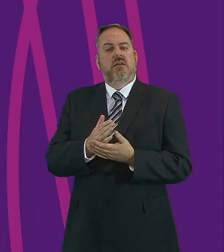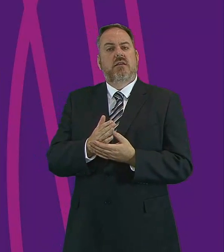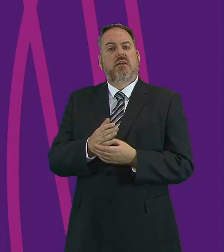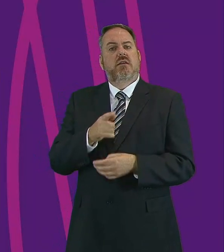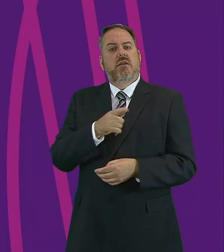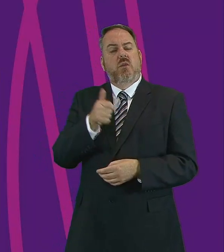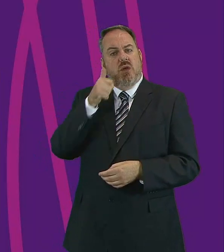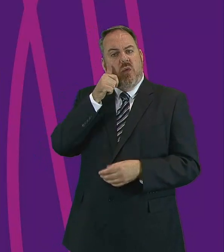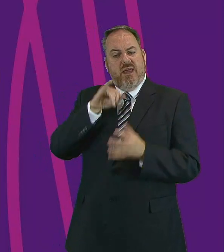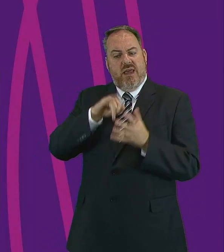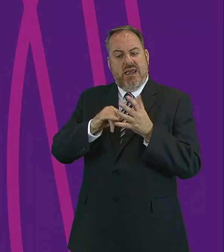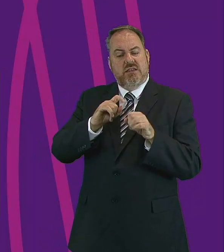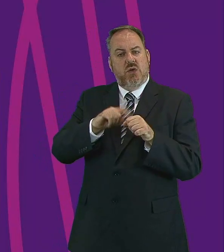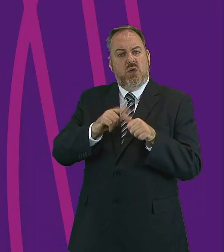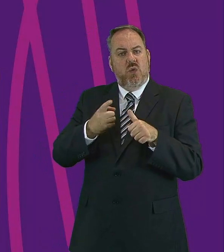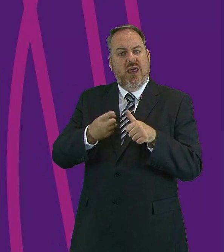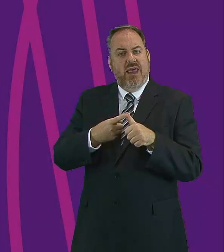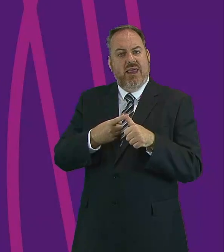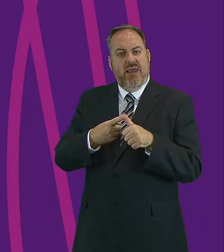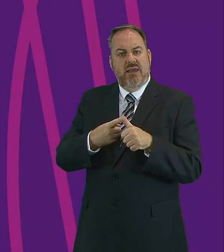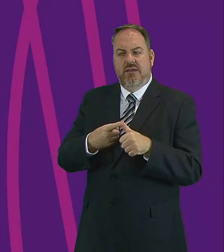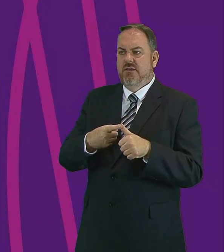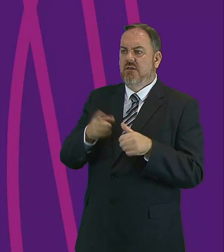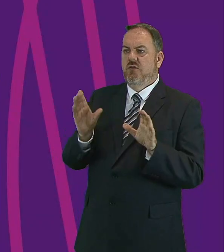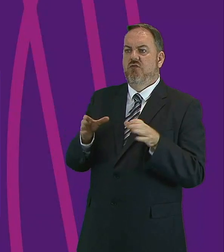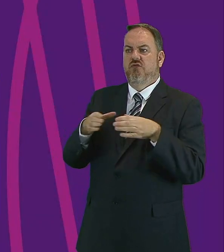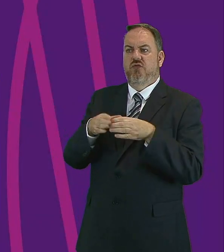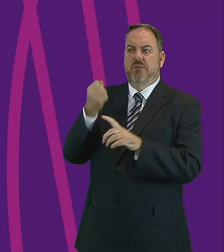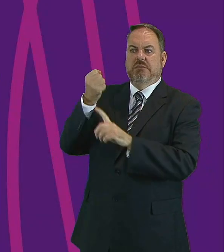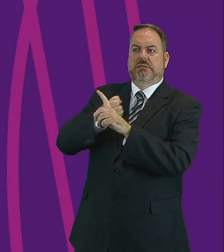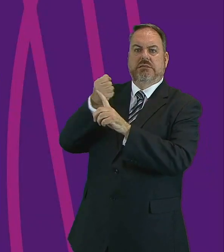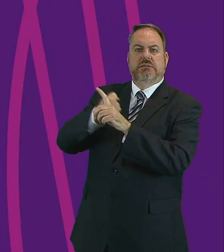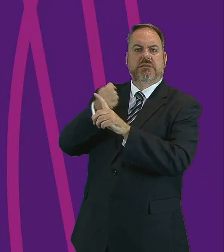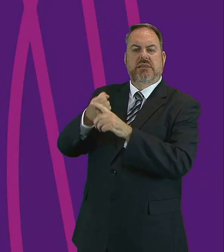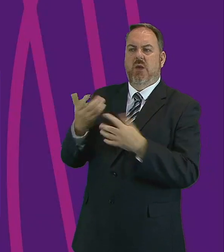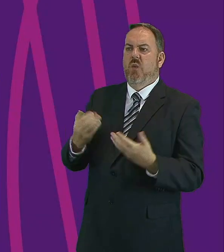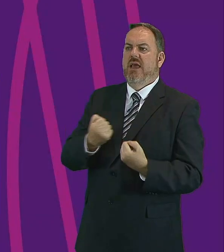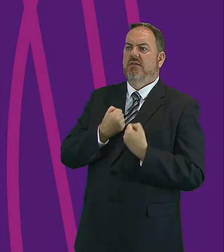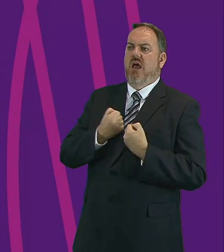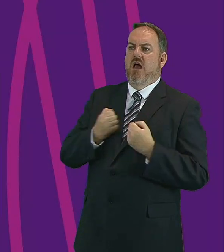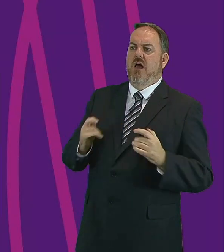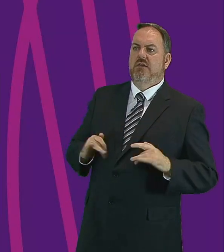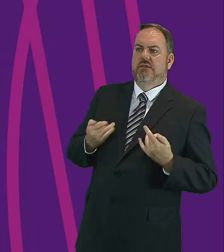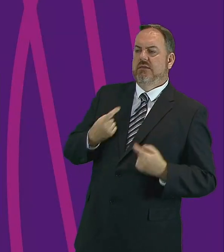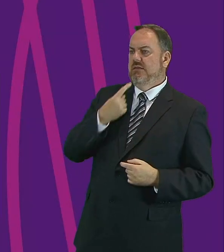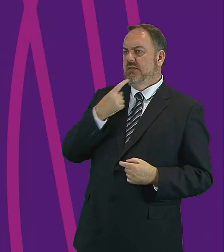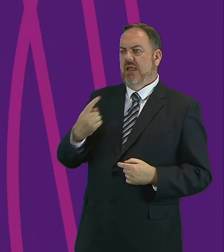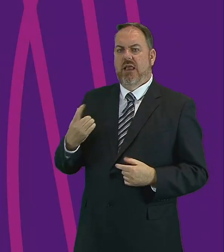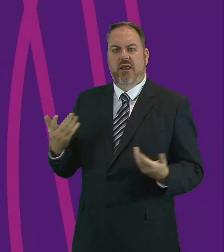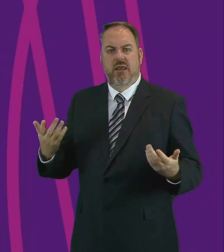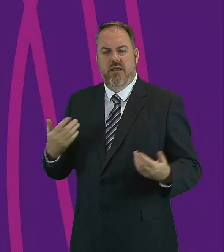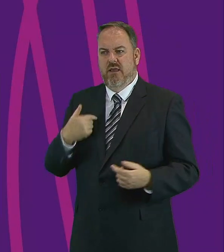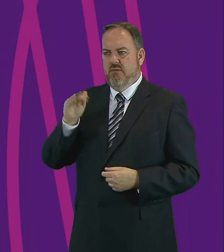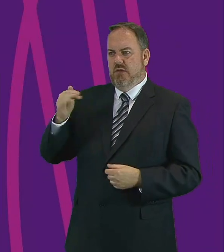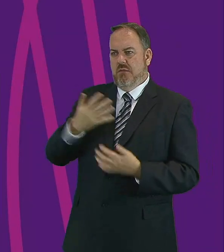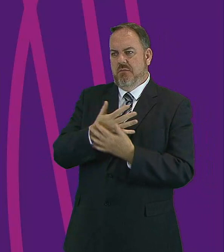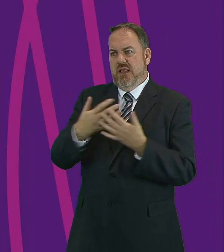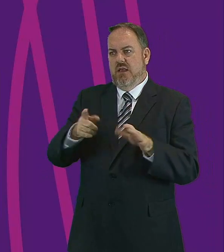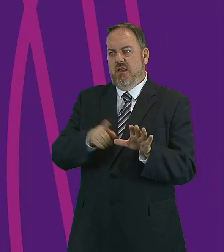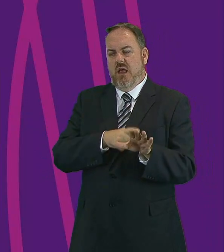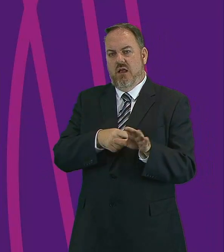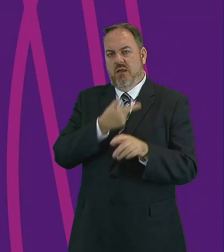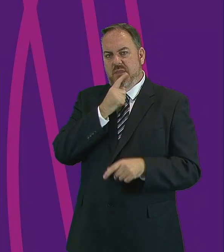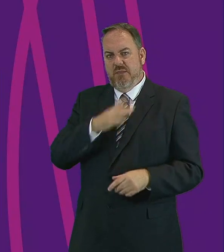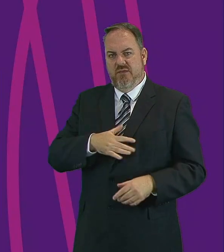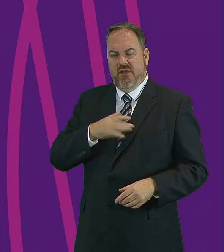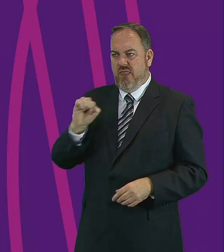the SQA Where's Our Say campaign group. Far from being resolved, they raise the issues from a significant number of young people who still feel